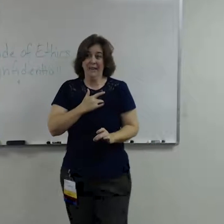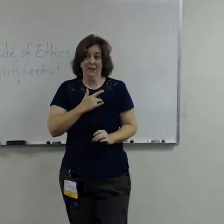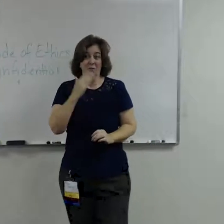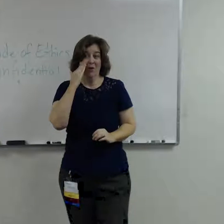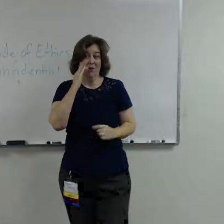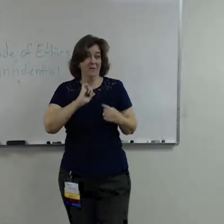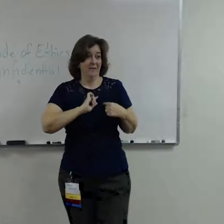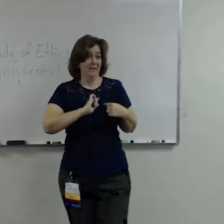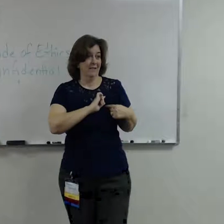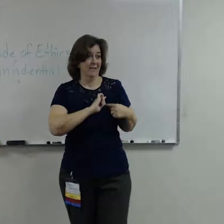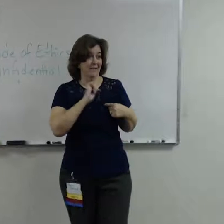you know,